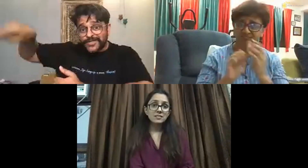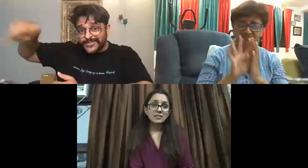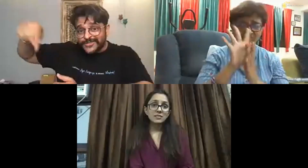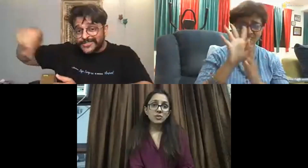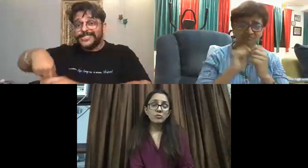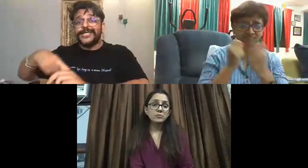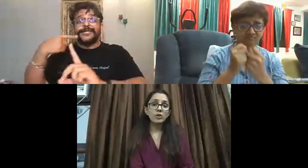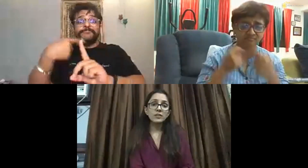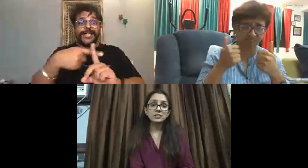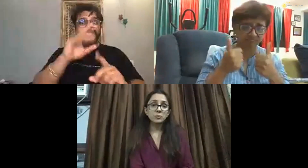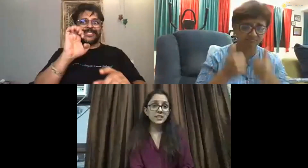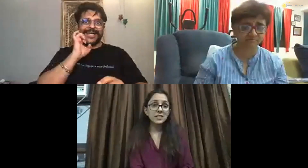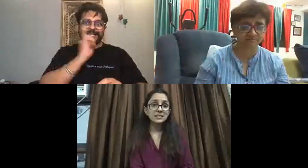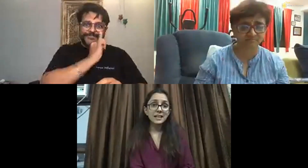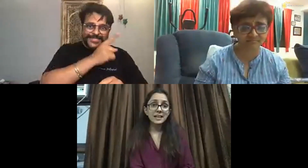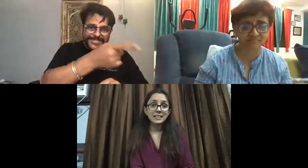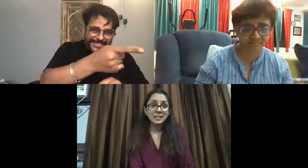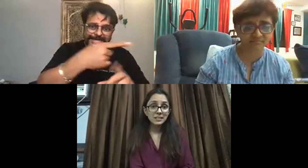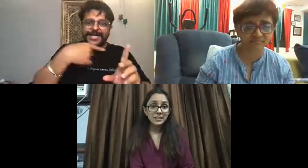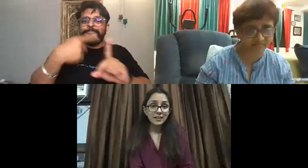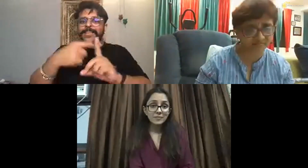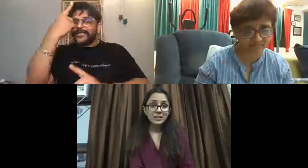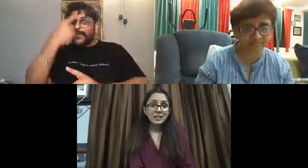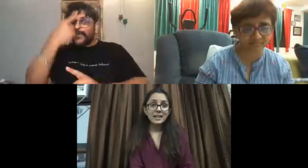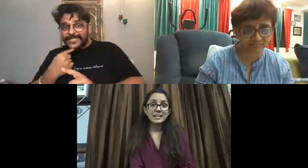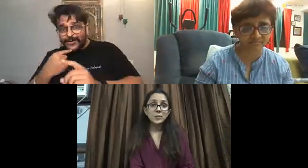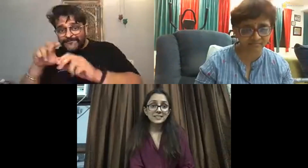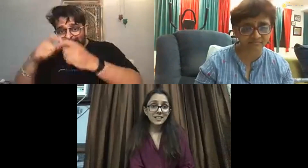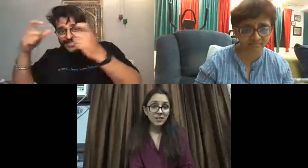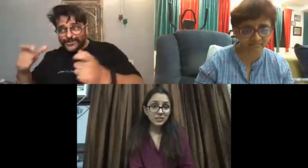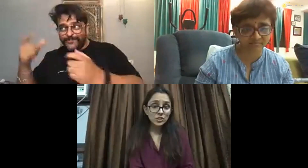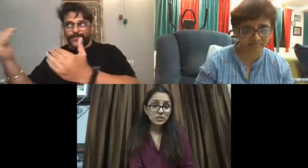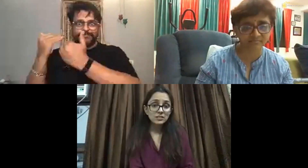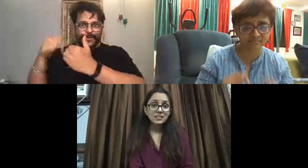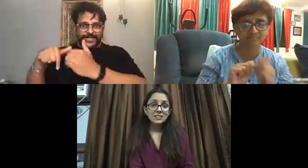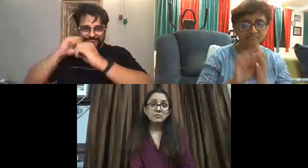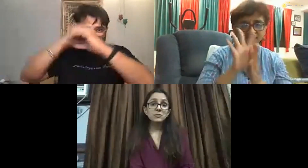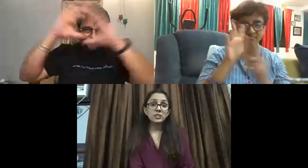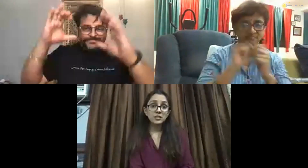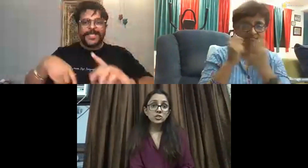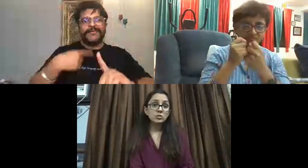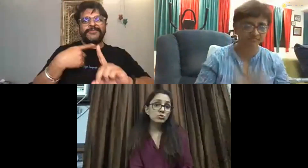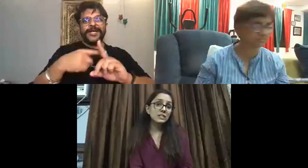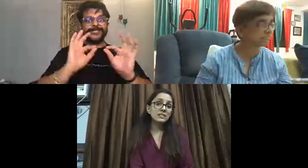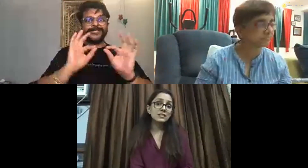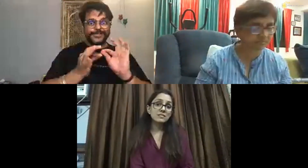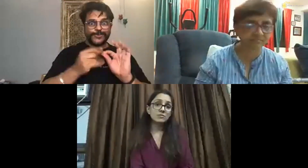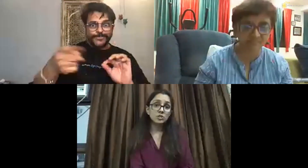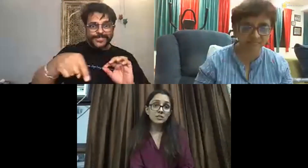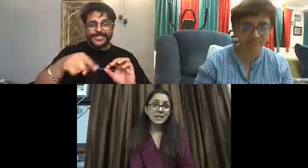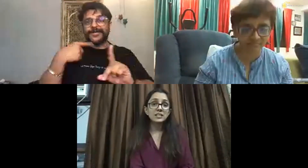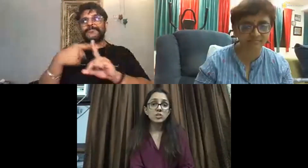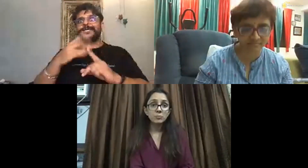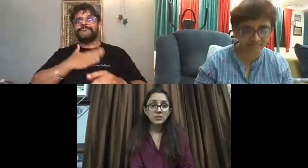partners, for supporting us, and Enable India and Questera Foundation for supporting us hugely in this